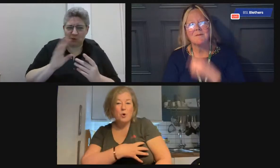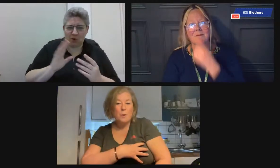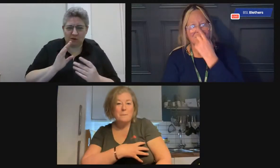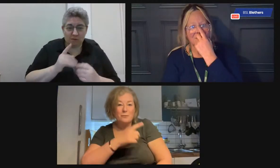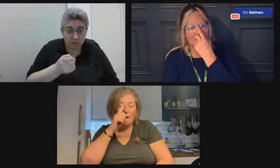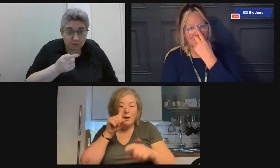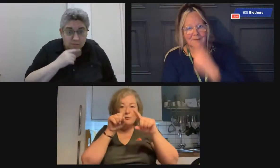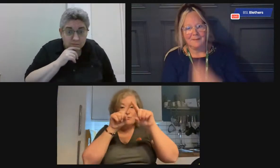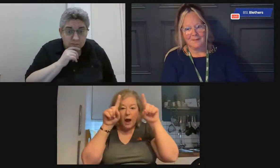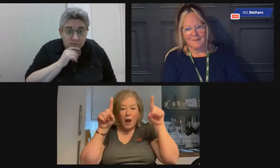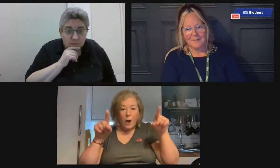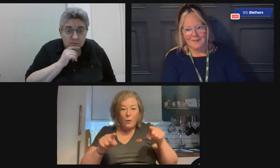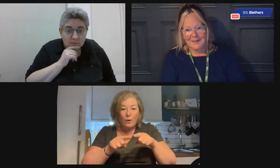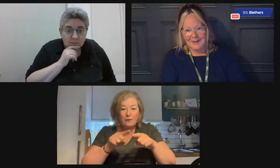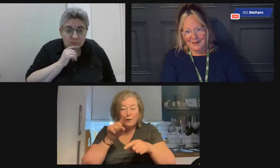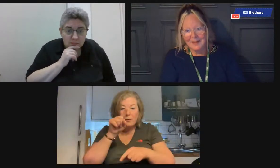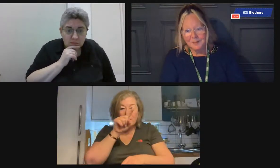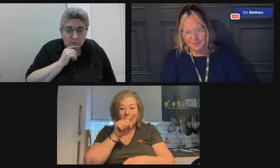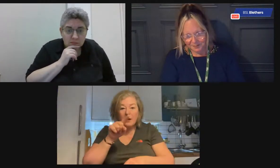diagnose.